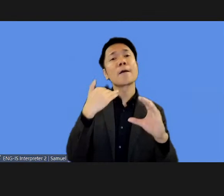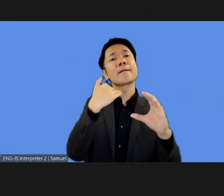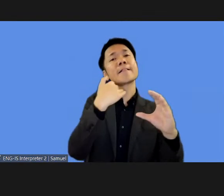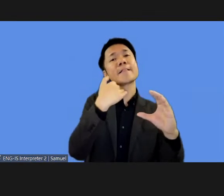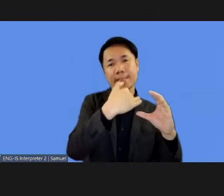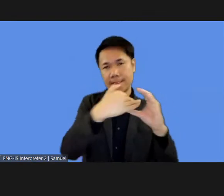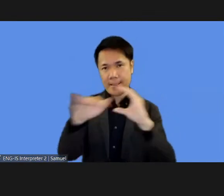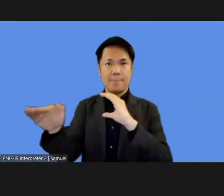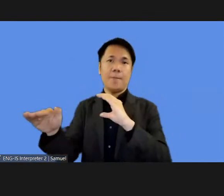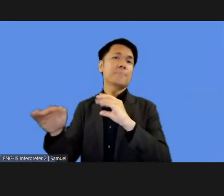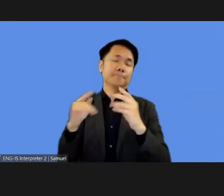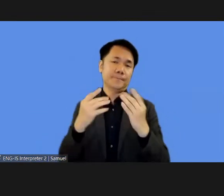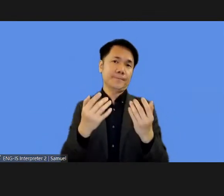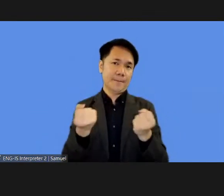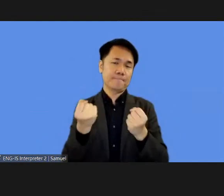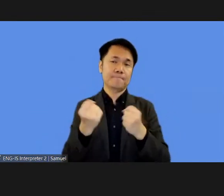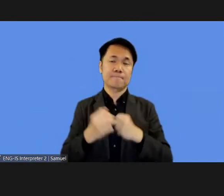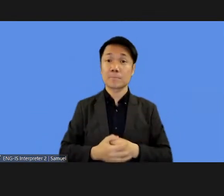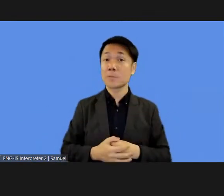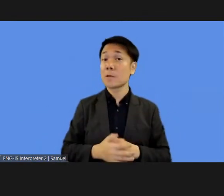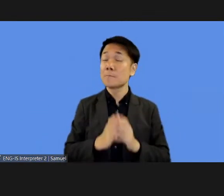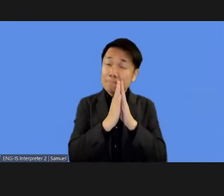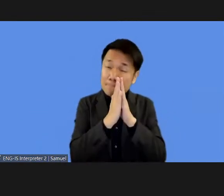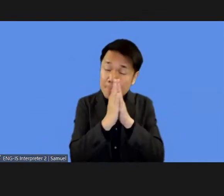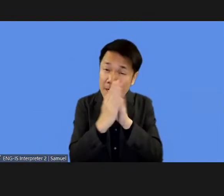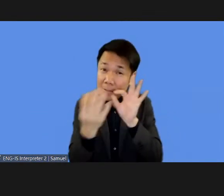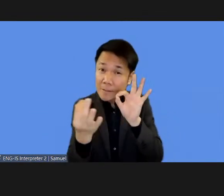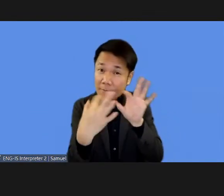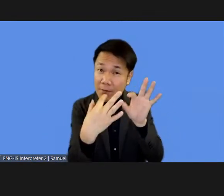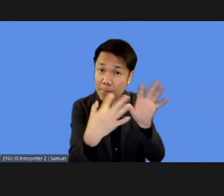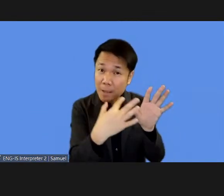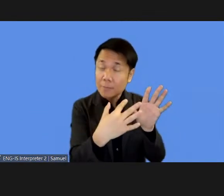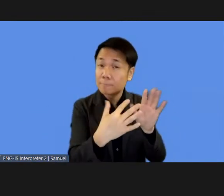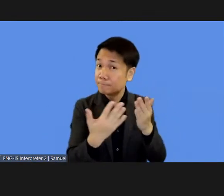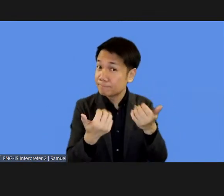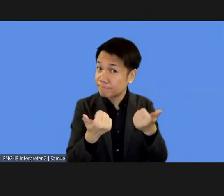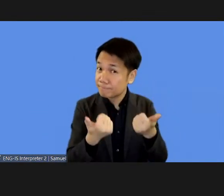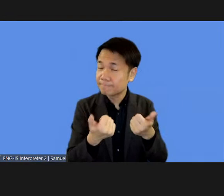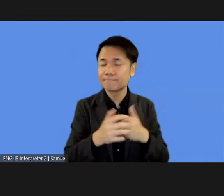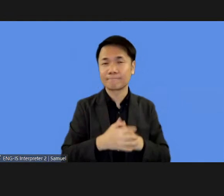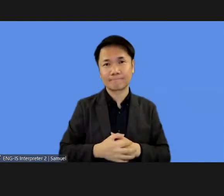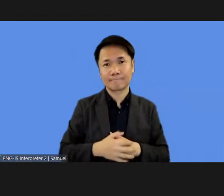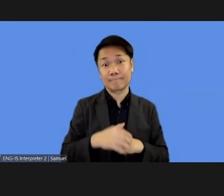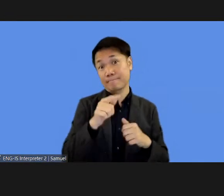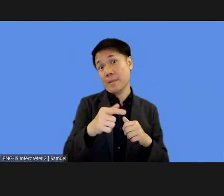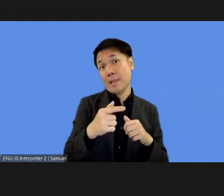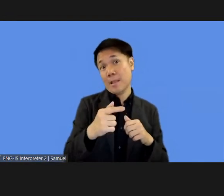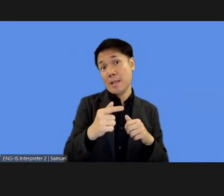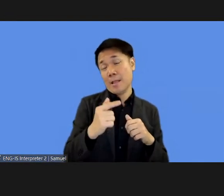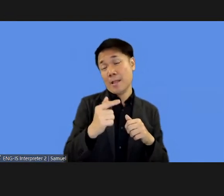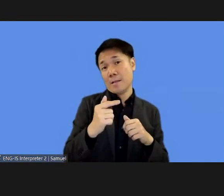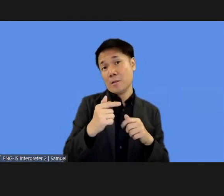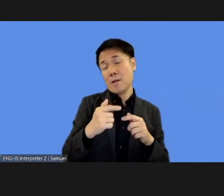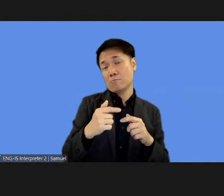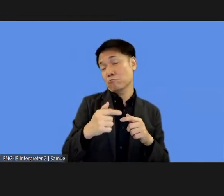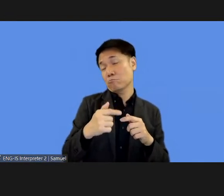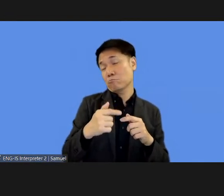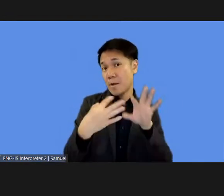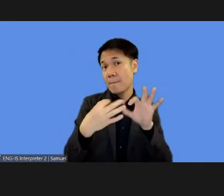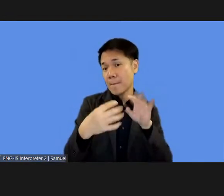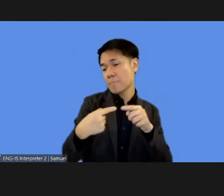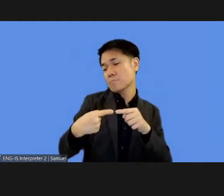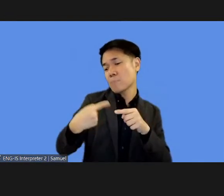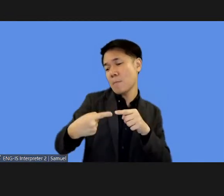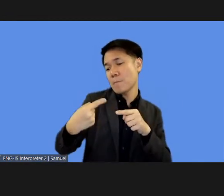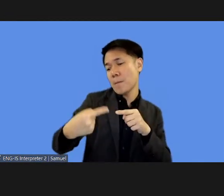We appreciate the feedback, so please make sure to fill in the survey. It will be open for a few days also after the conference, but the sooner